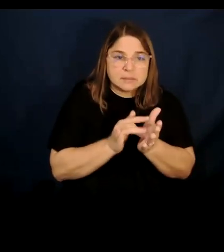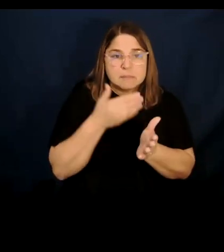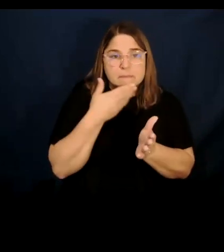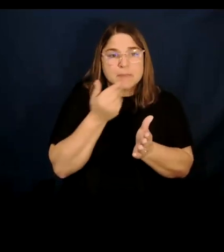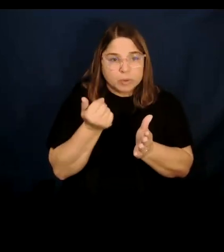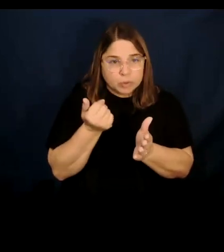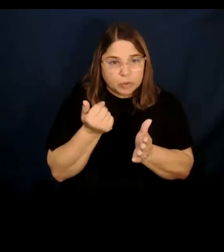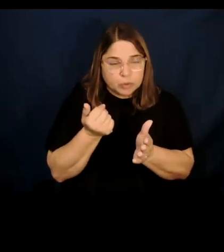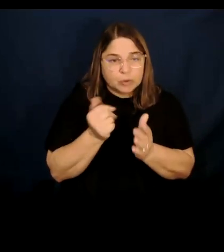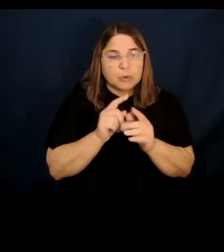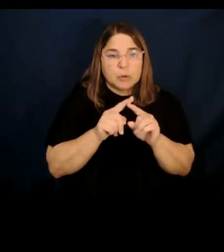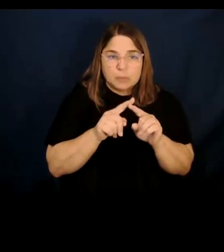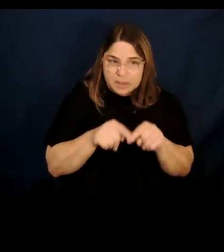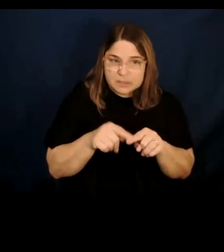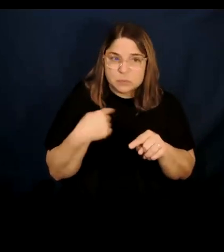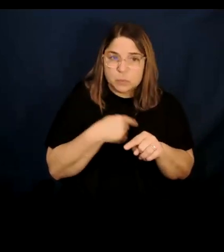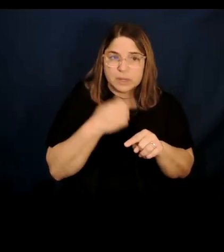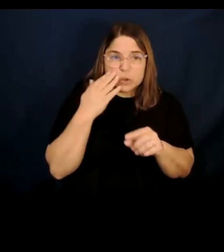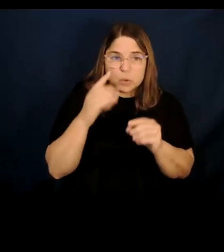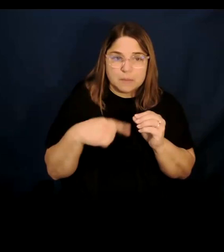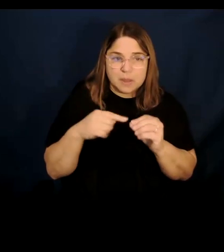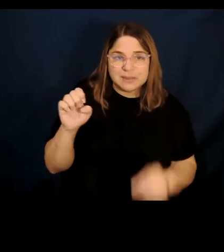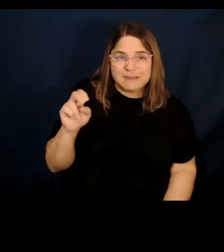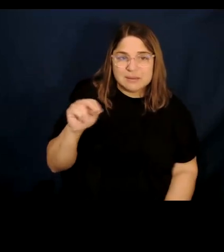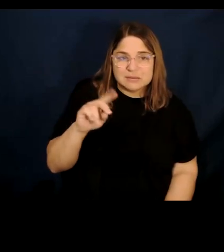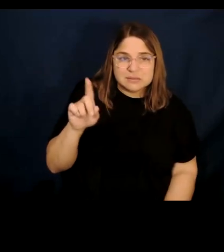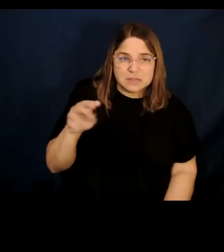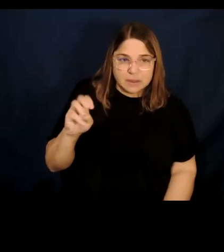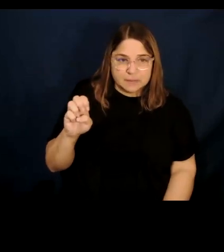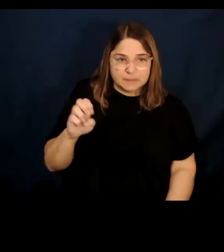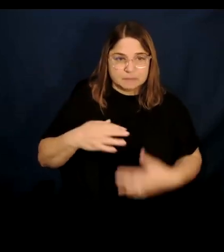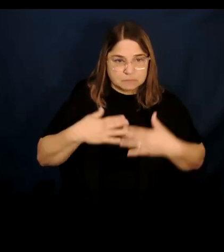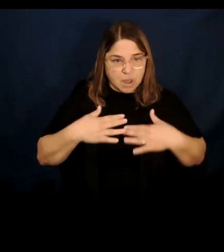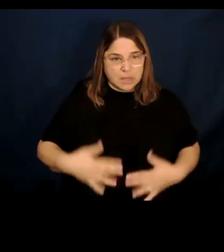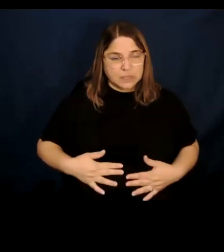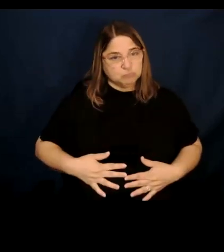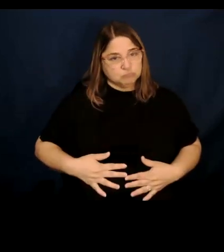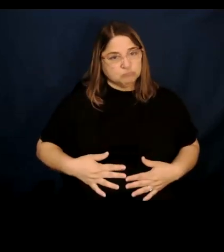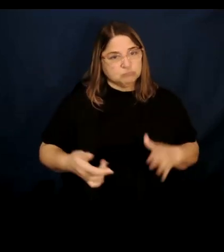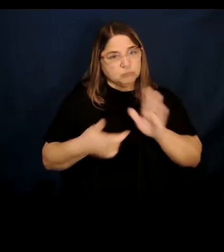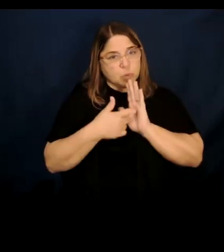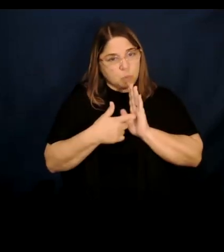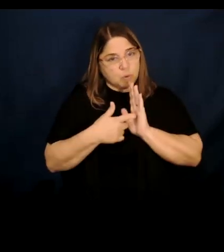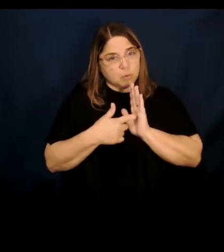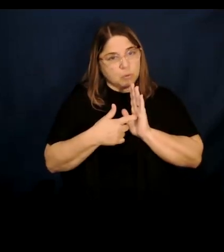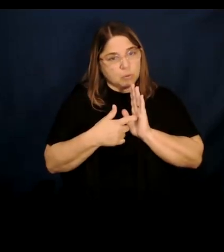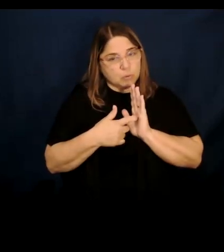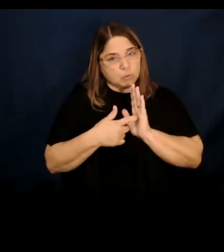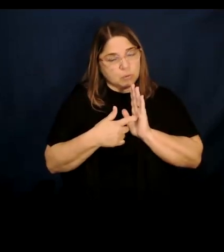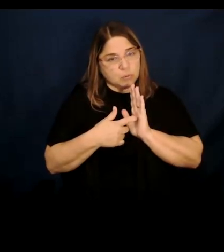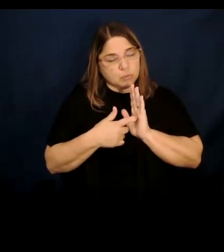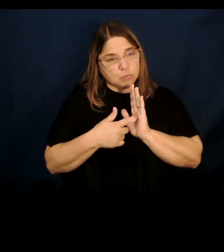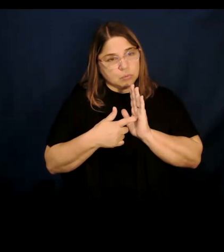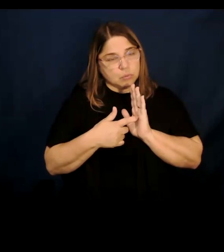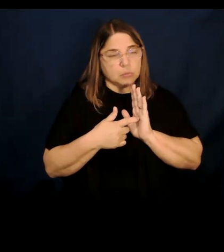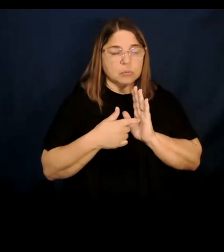based on what we know about the enzymes that your body requires to activate those drugs